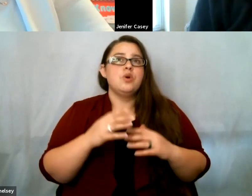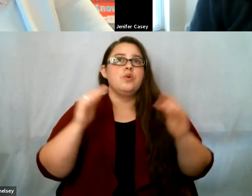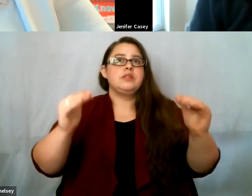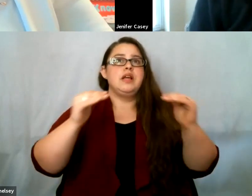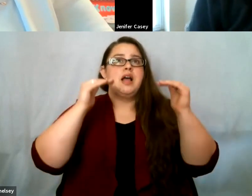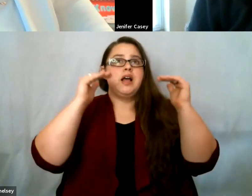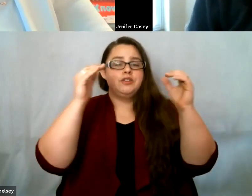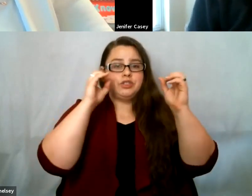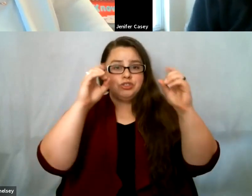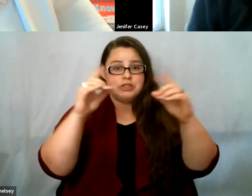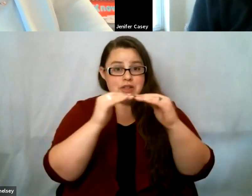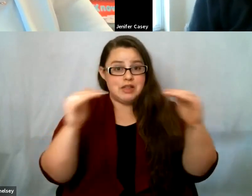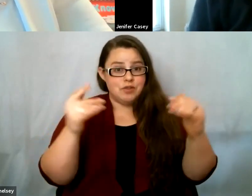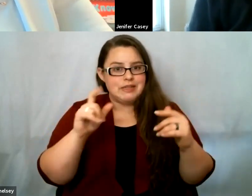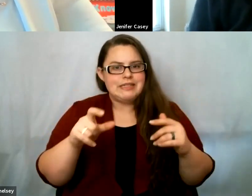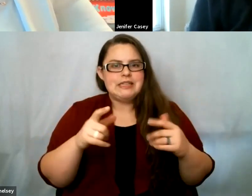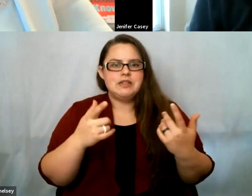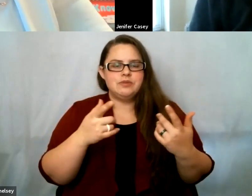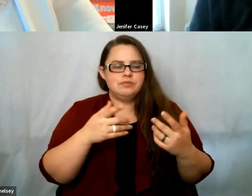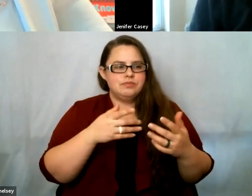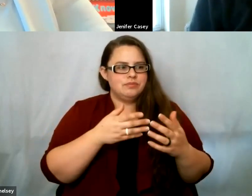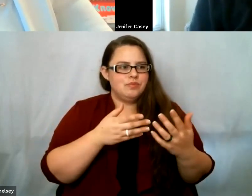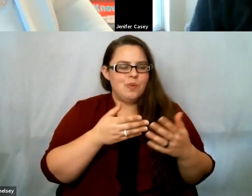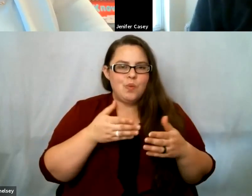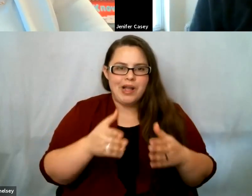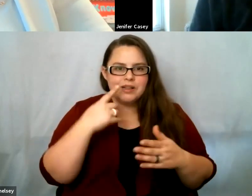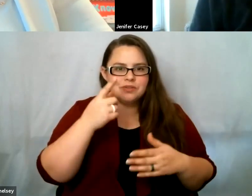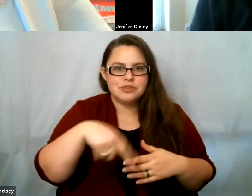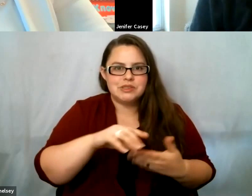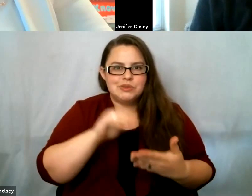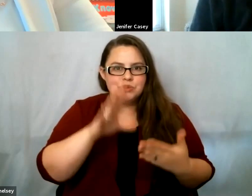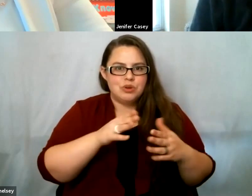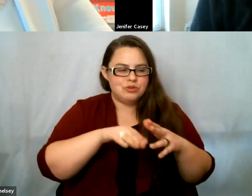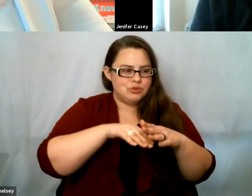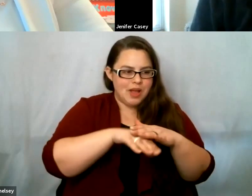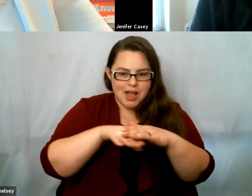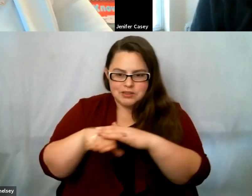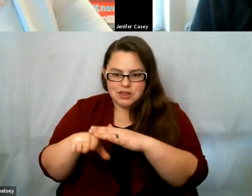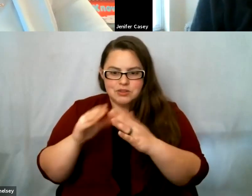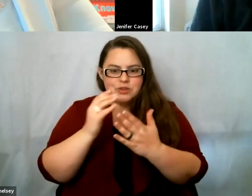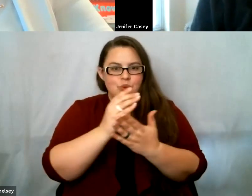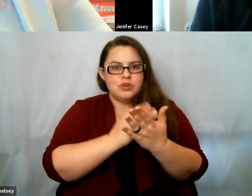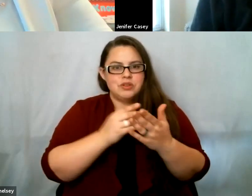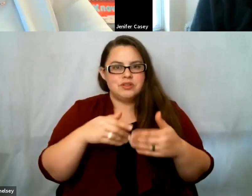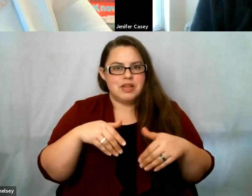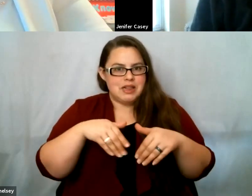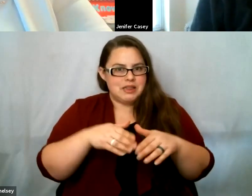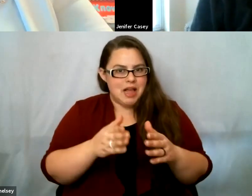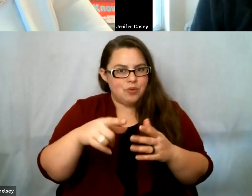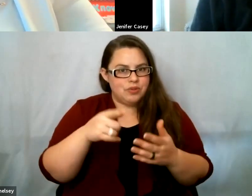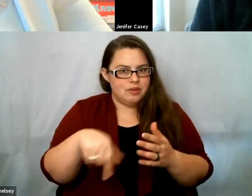be avenues and ways for these students to access courses that will allow them to